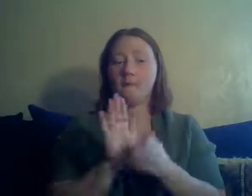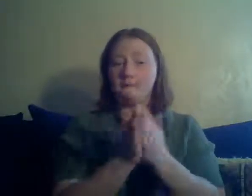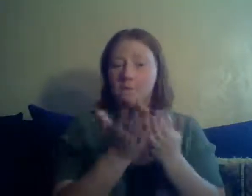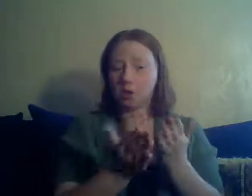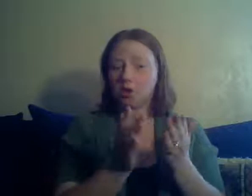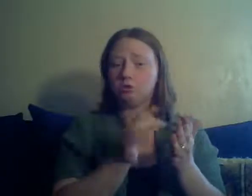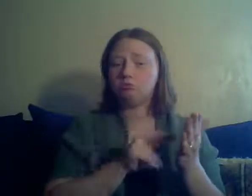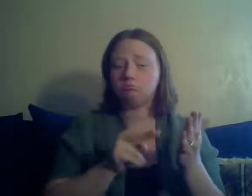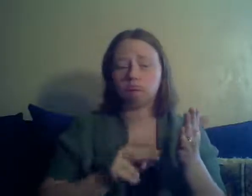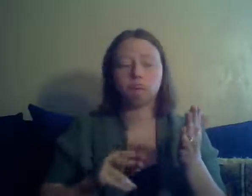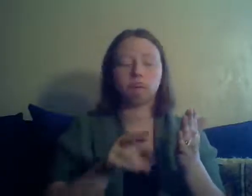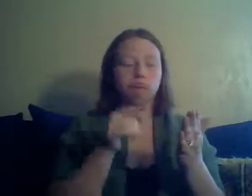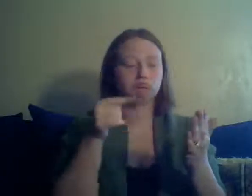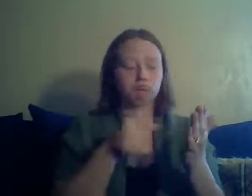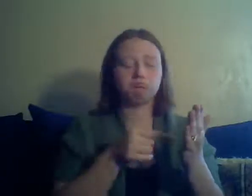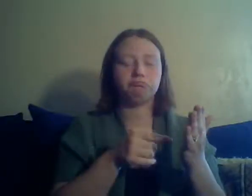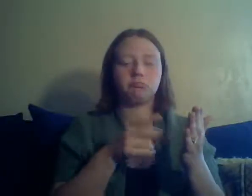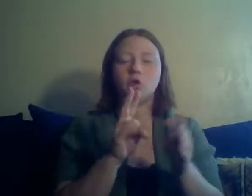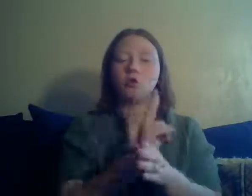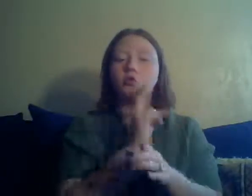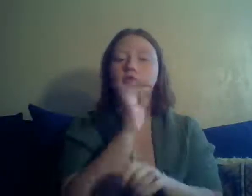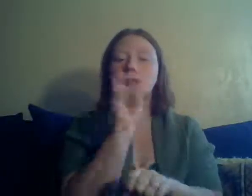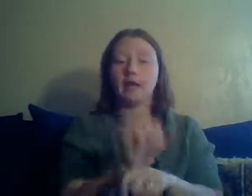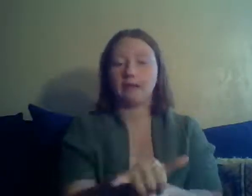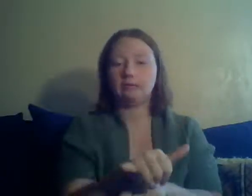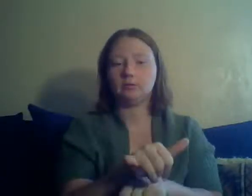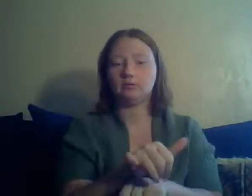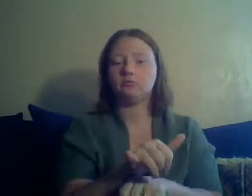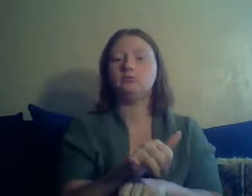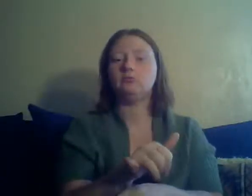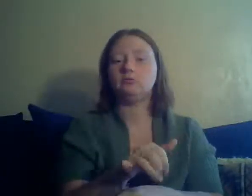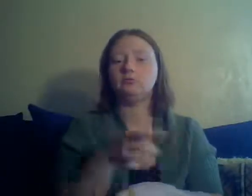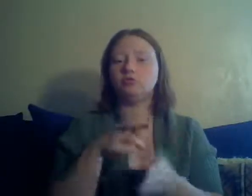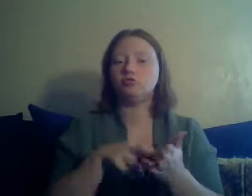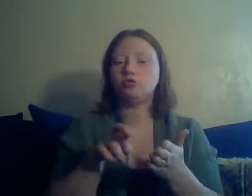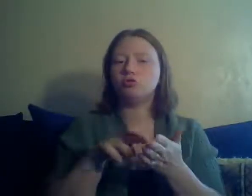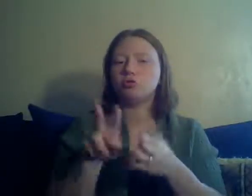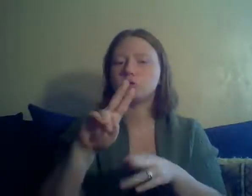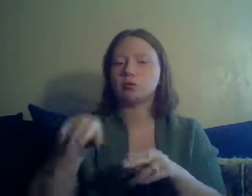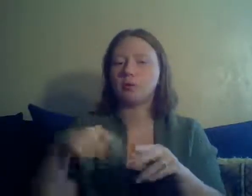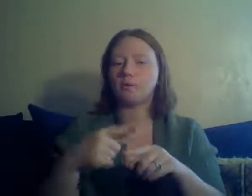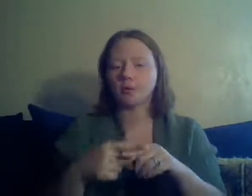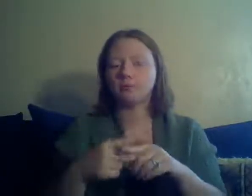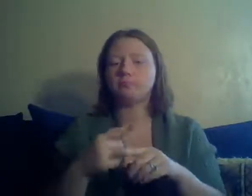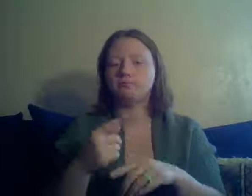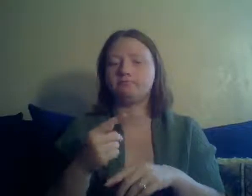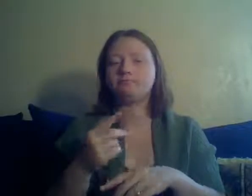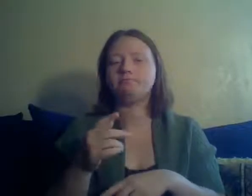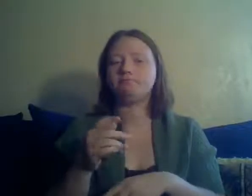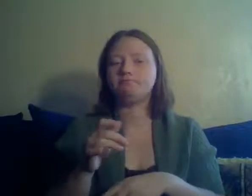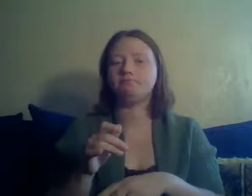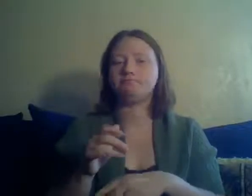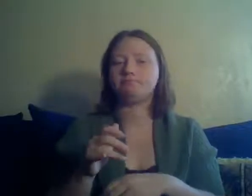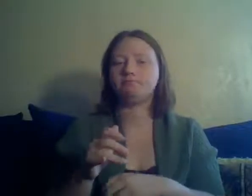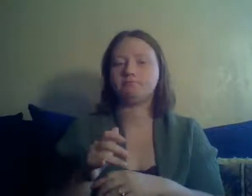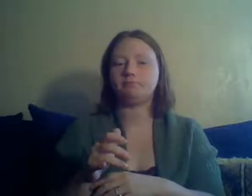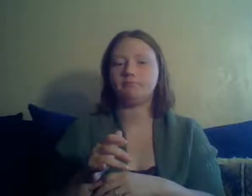then writing from a journal or periodical or some such source. And then they assemble